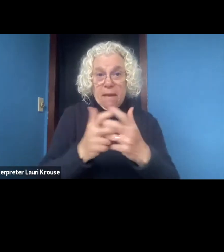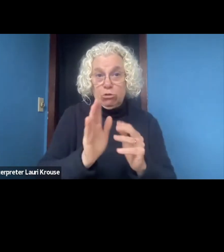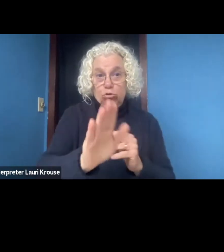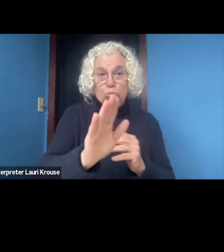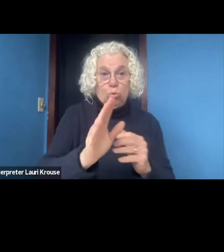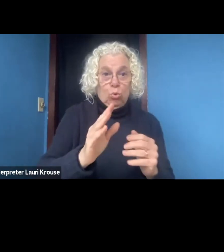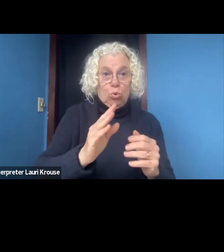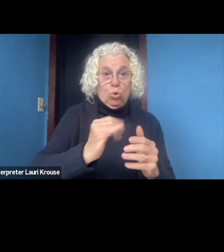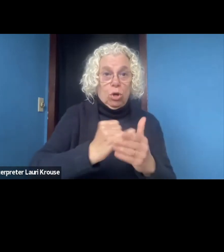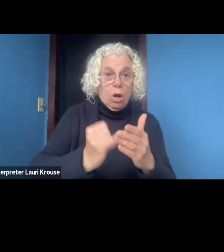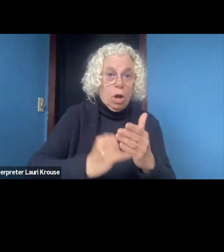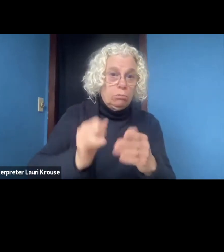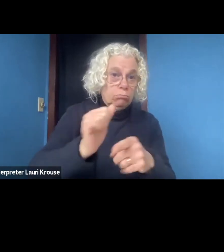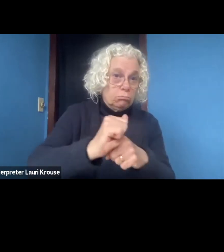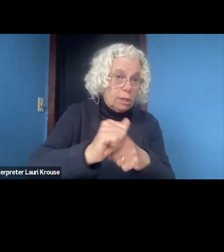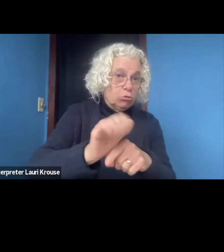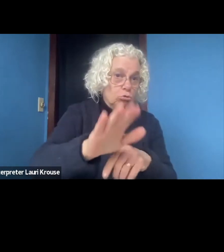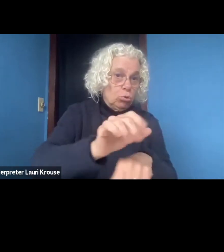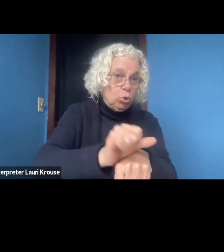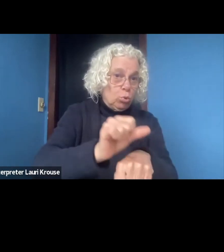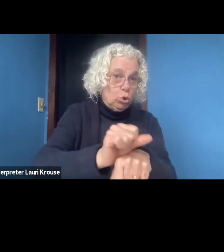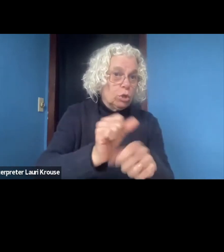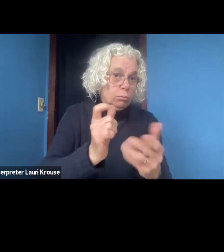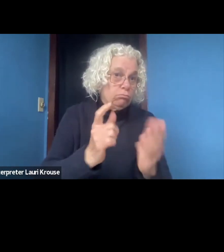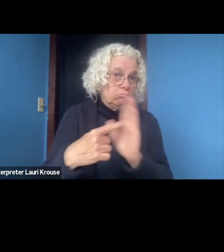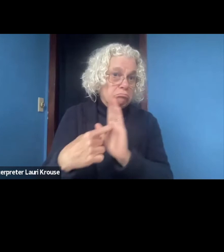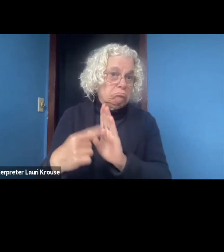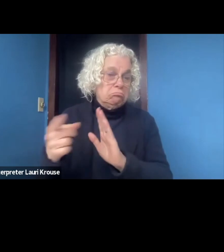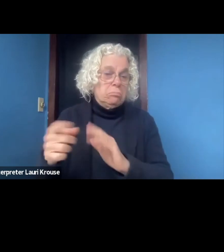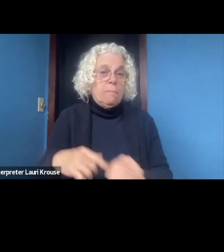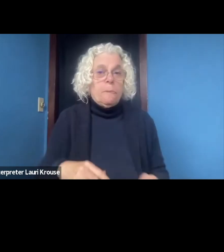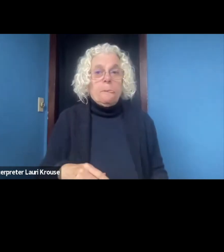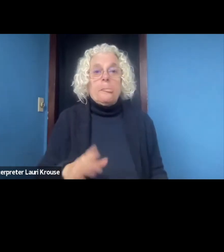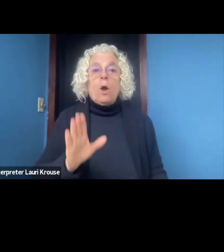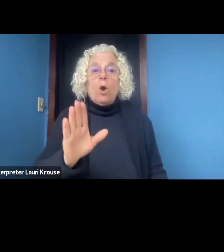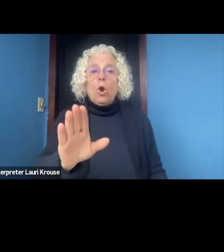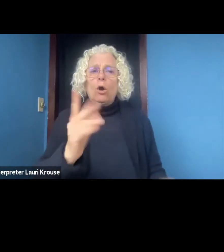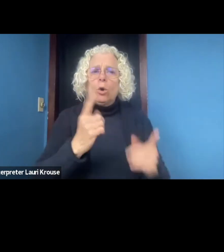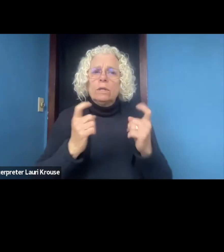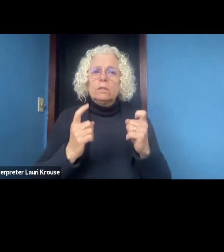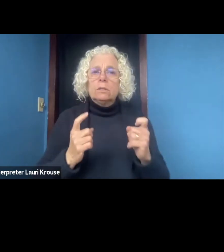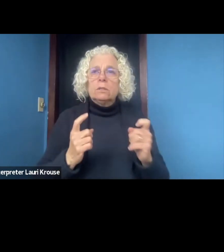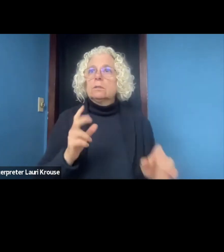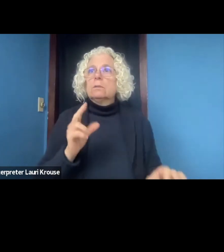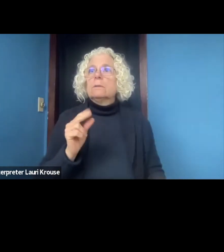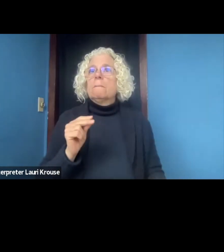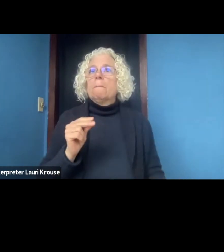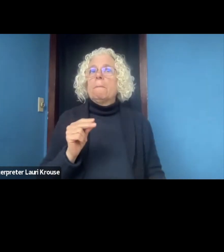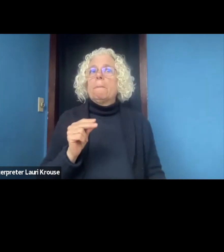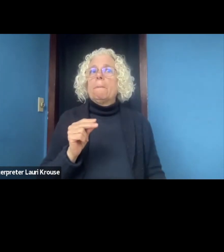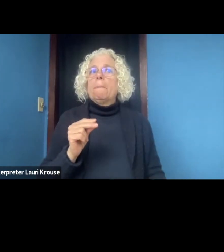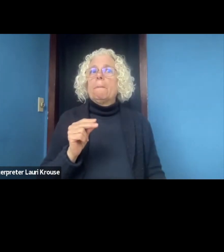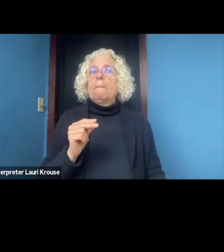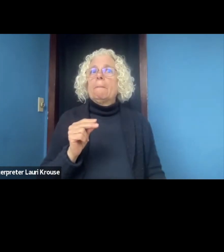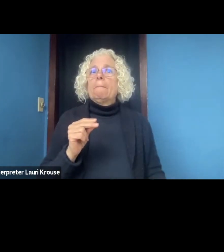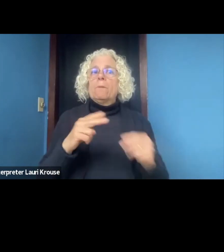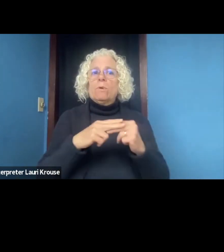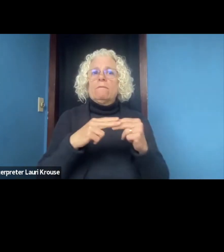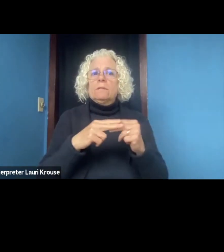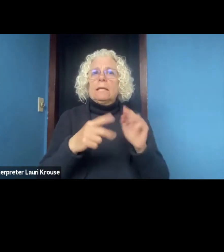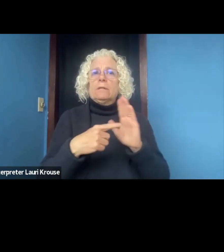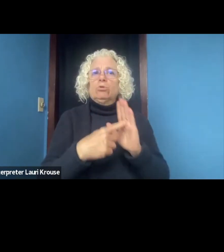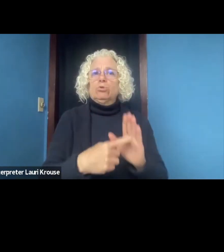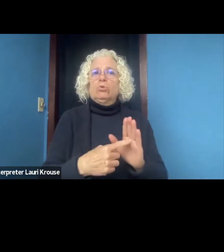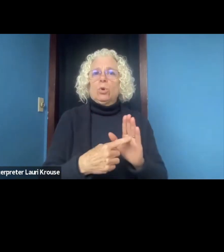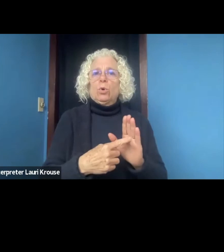own practice. So are there any questions? And actually, we can show that second slide, Monisha, just